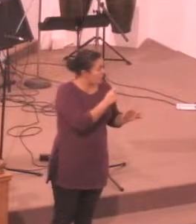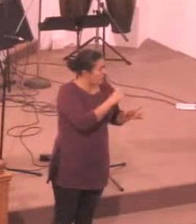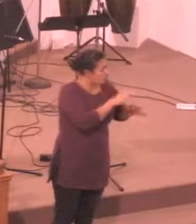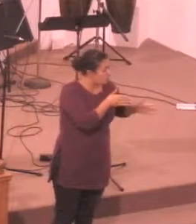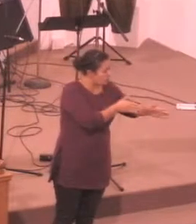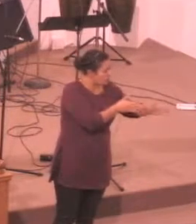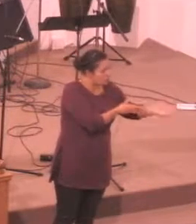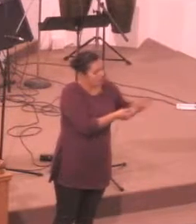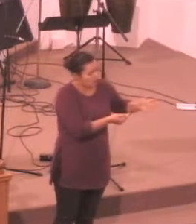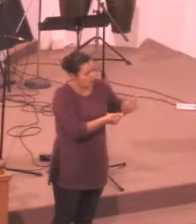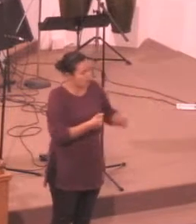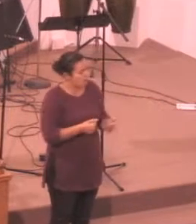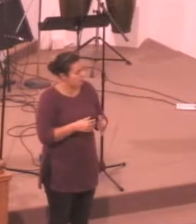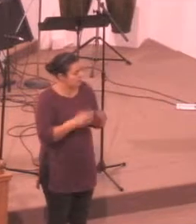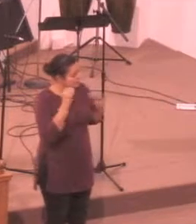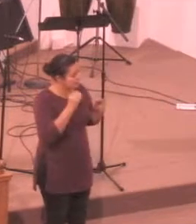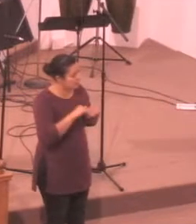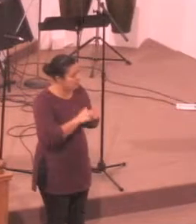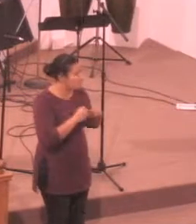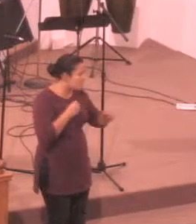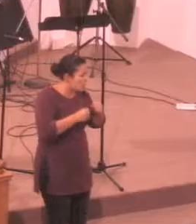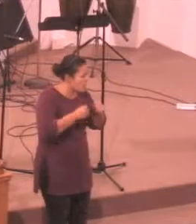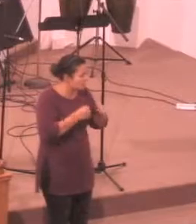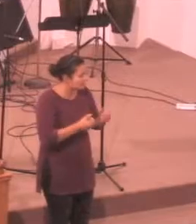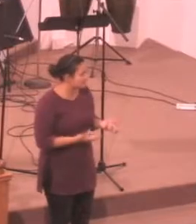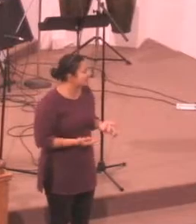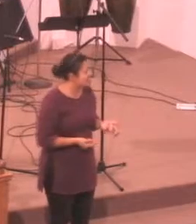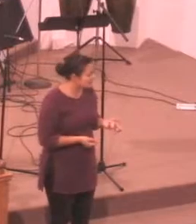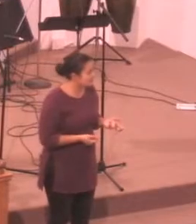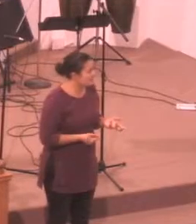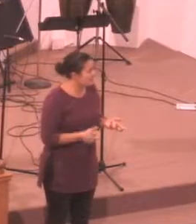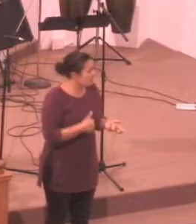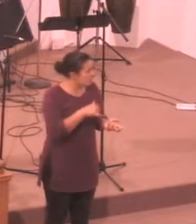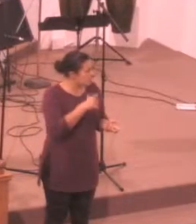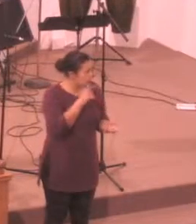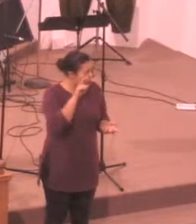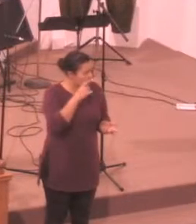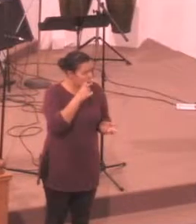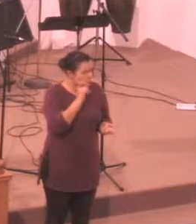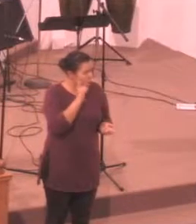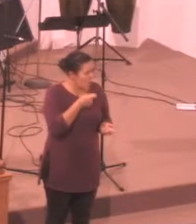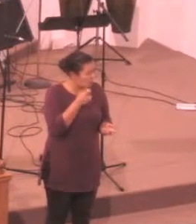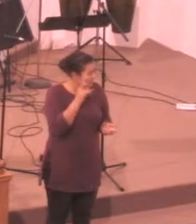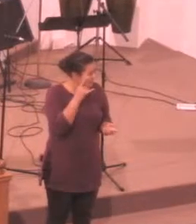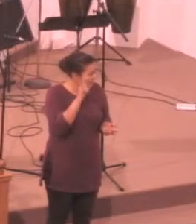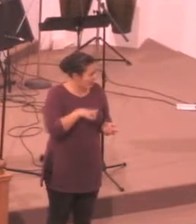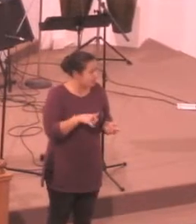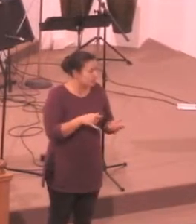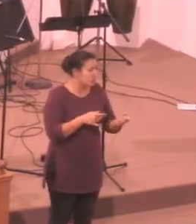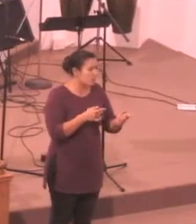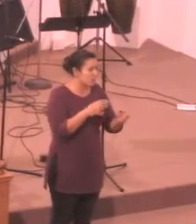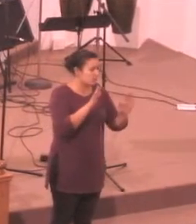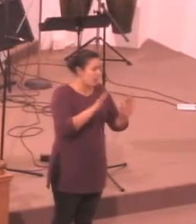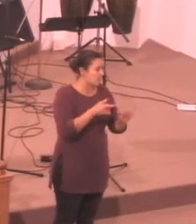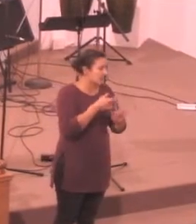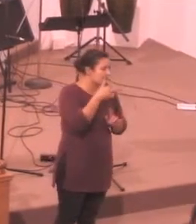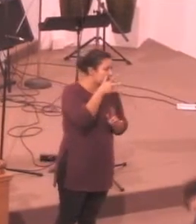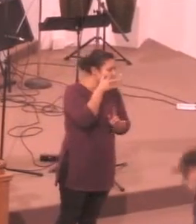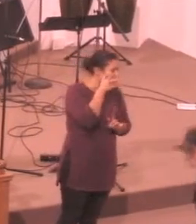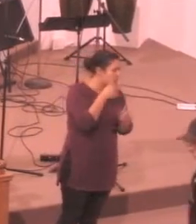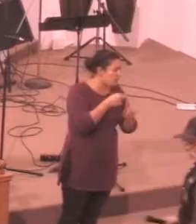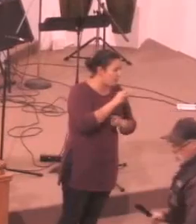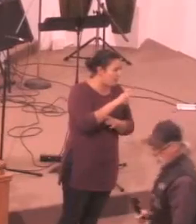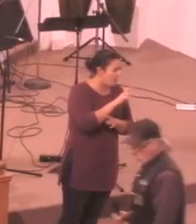thanks for praying for me. Thanks for supporting Mikey last week. And away we go. You're on, sir.